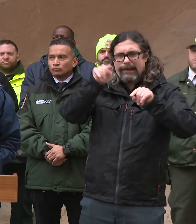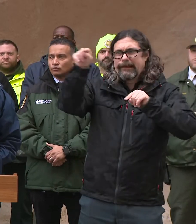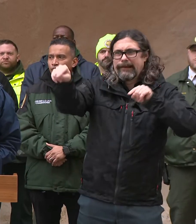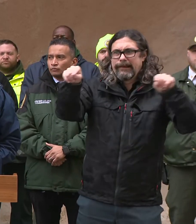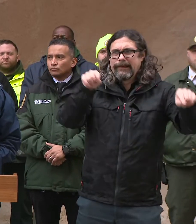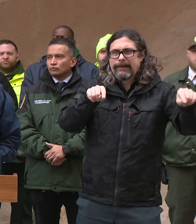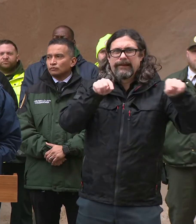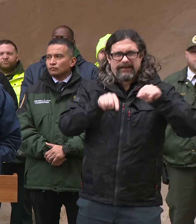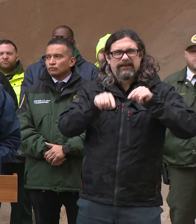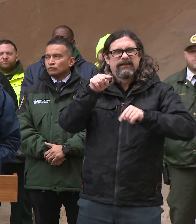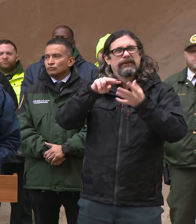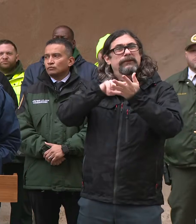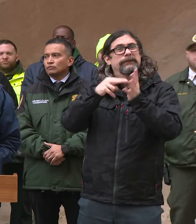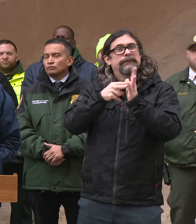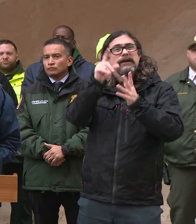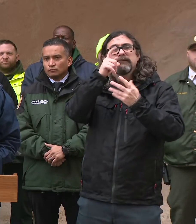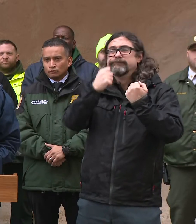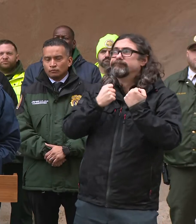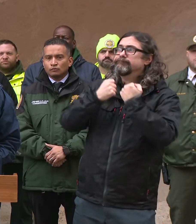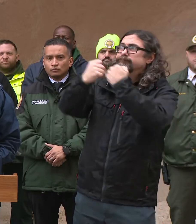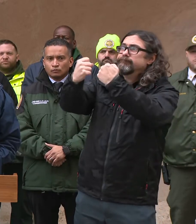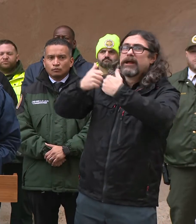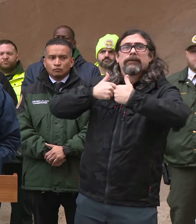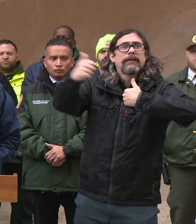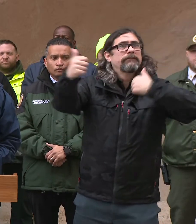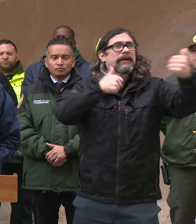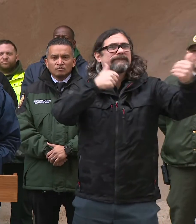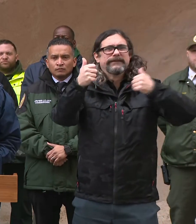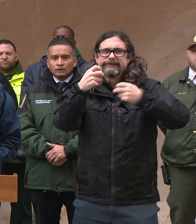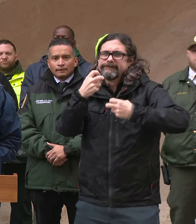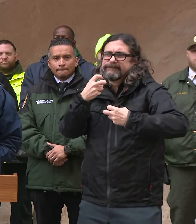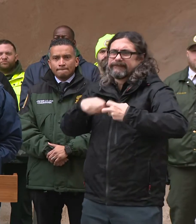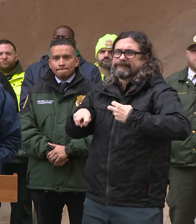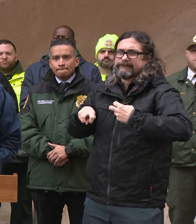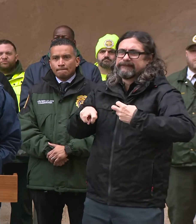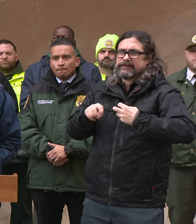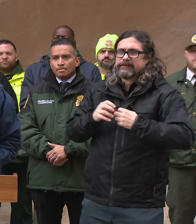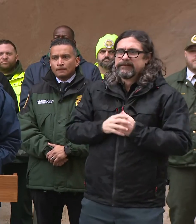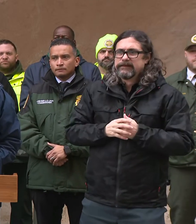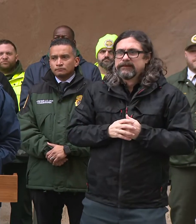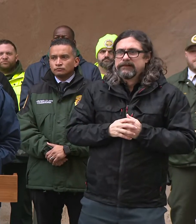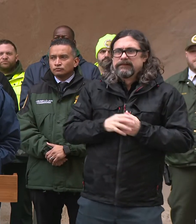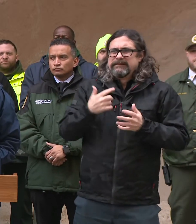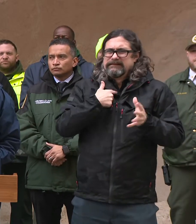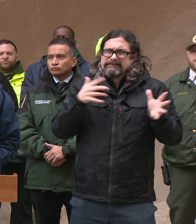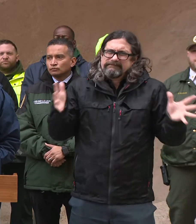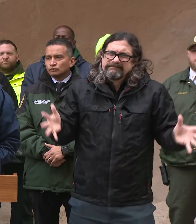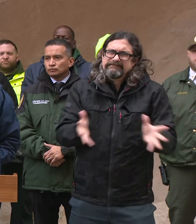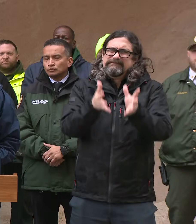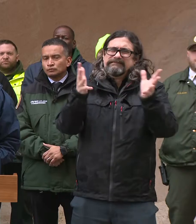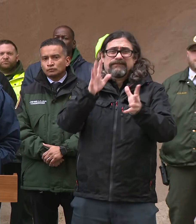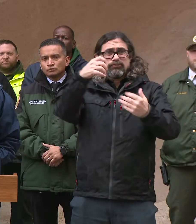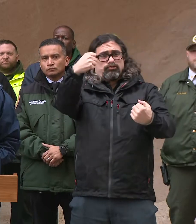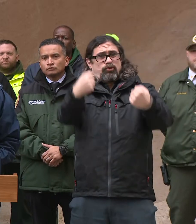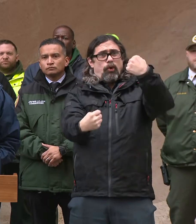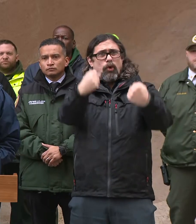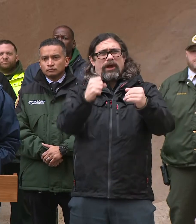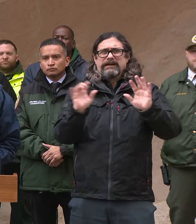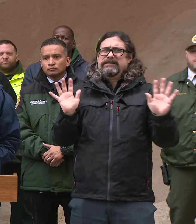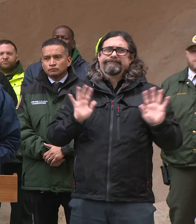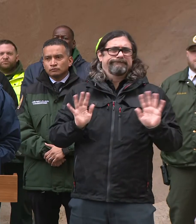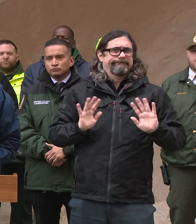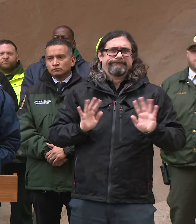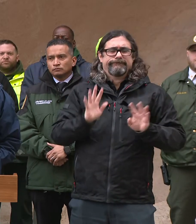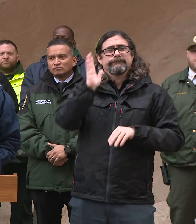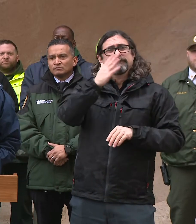public transportation as they move around the city. And we're also urging New Yorkers to limit their travel